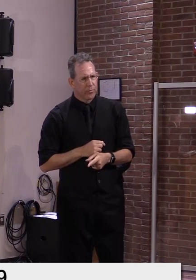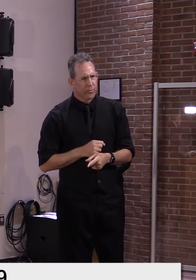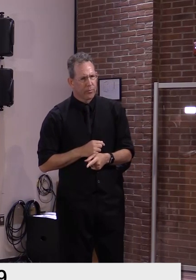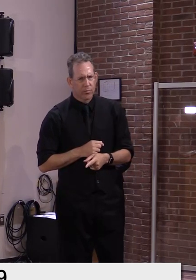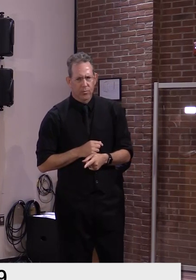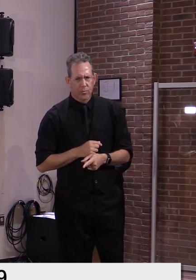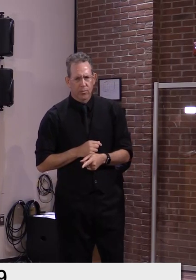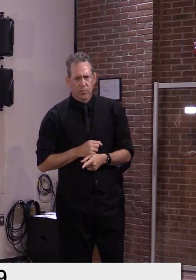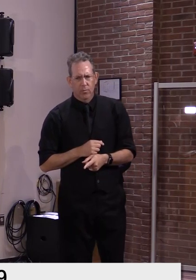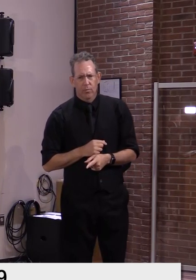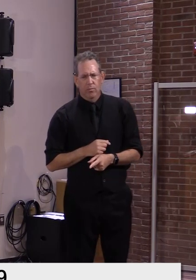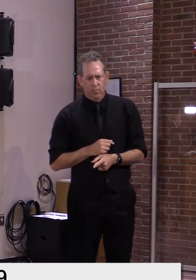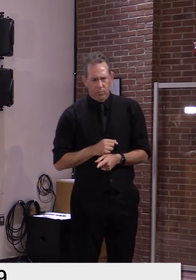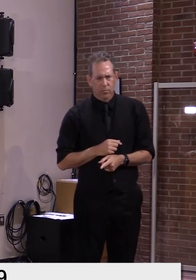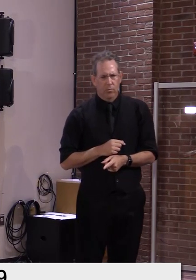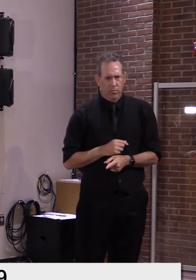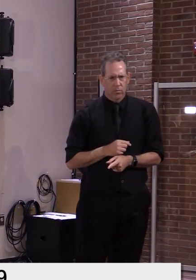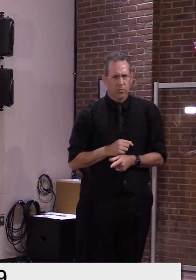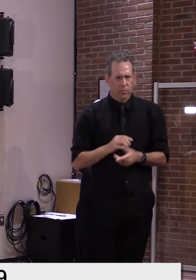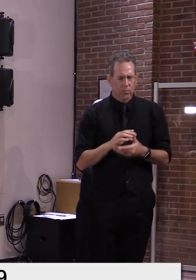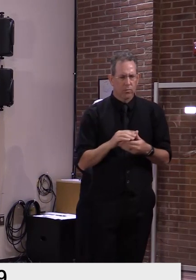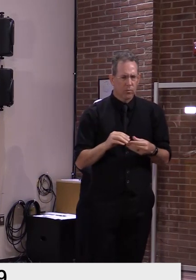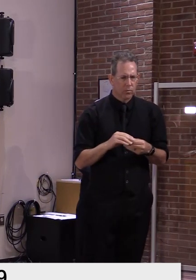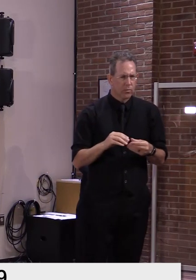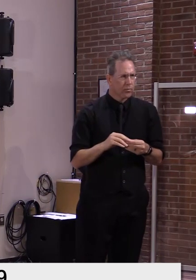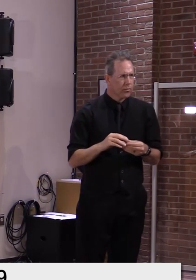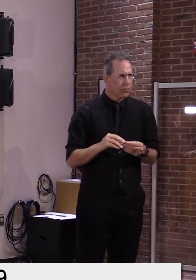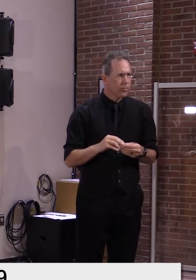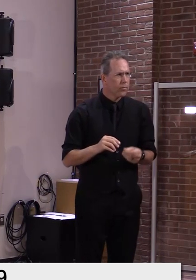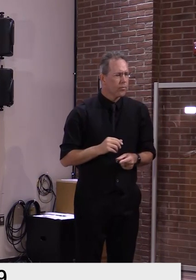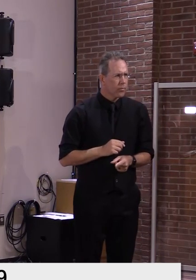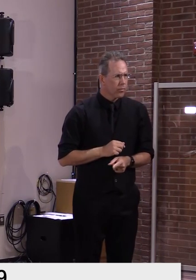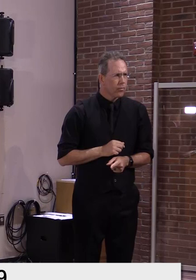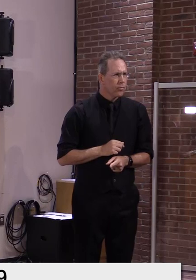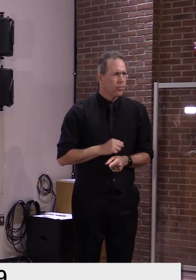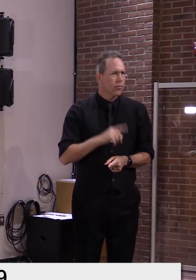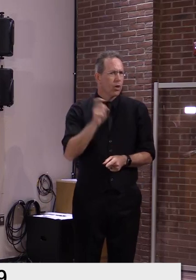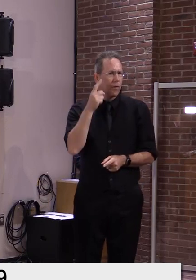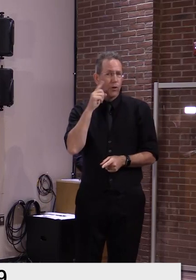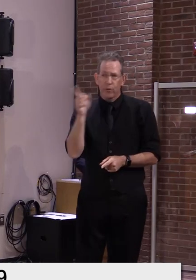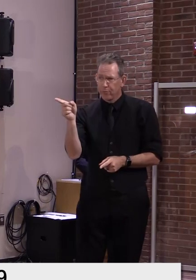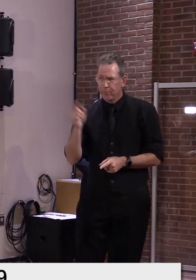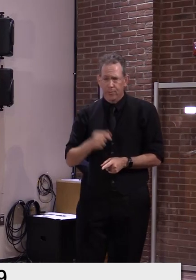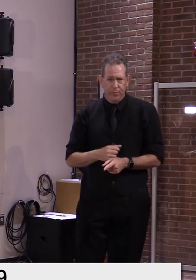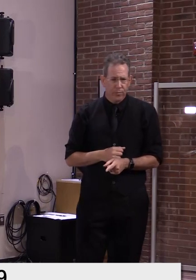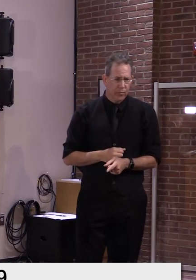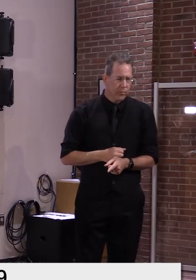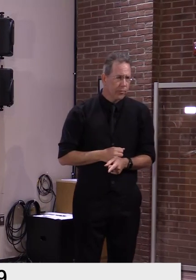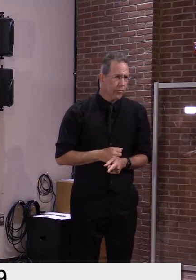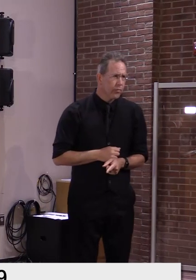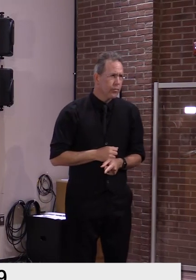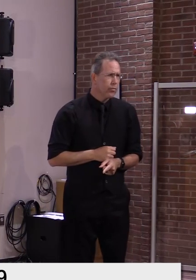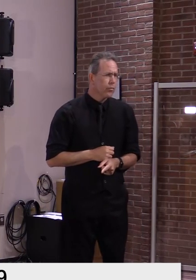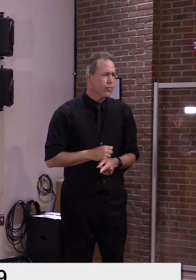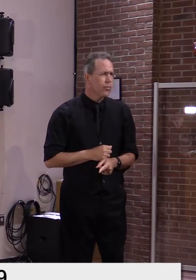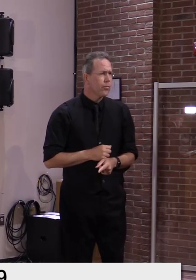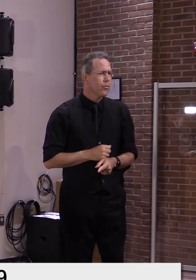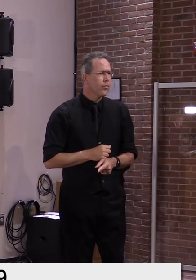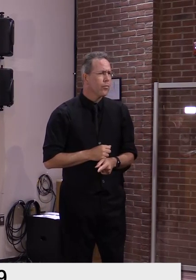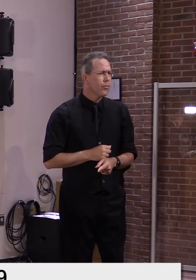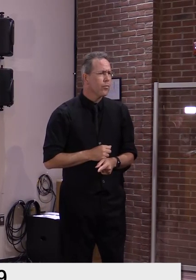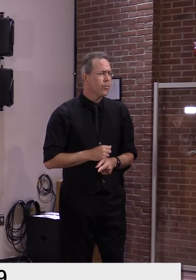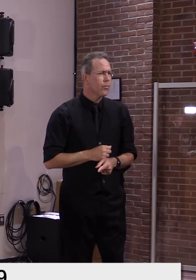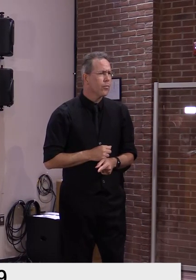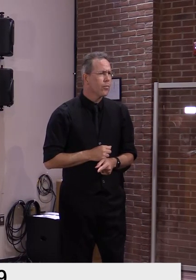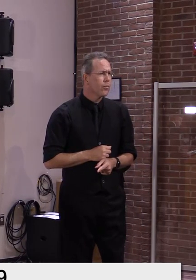Hi, Governor. I'm wondering, in light of your proclamation today about the killing of George Floyd